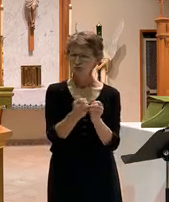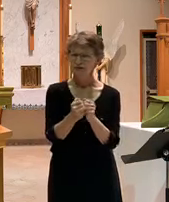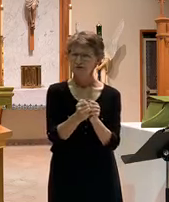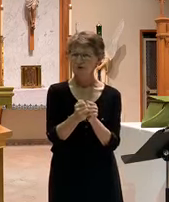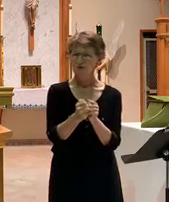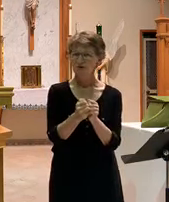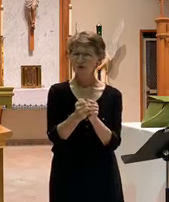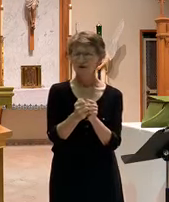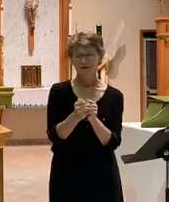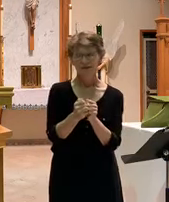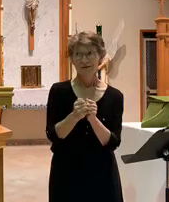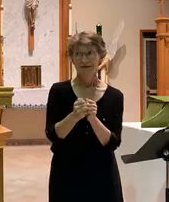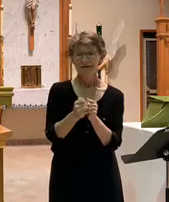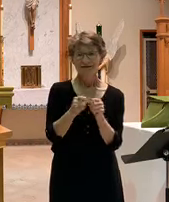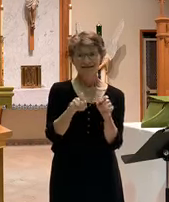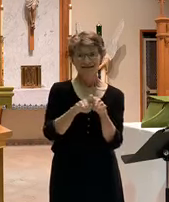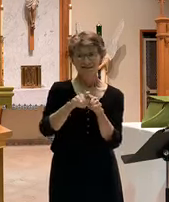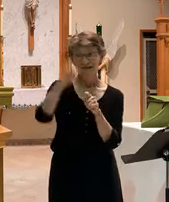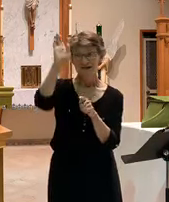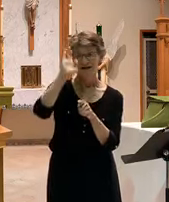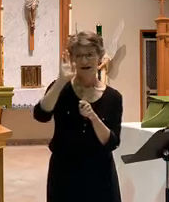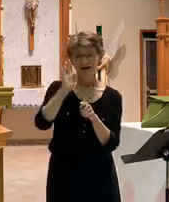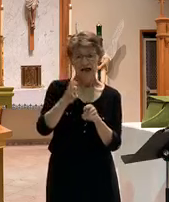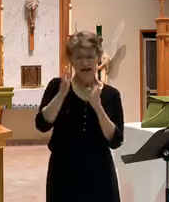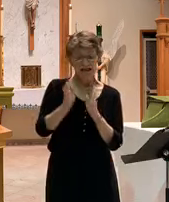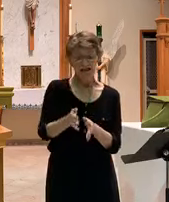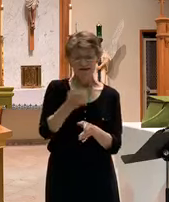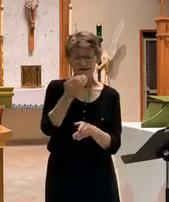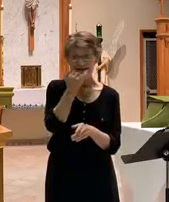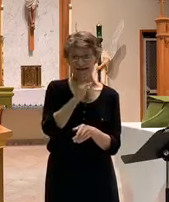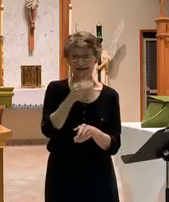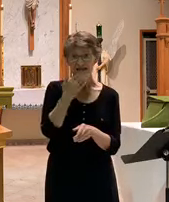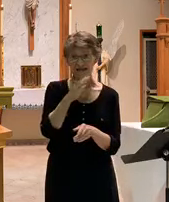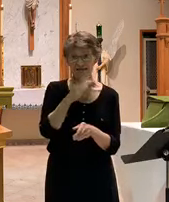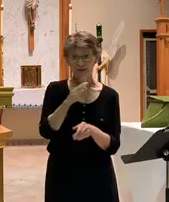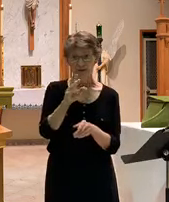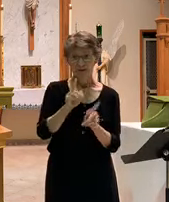time, might be wheat, worthy of being gathered into the barn.